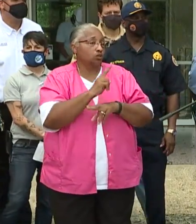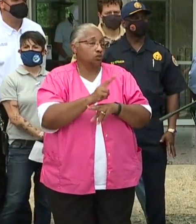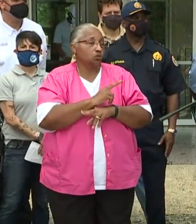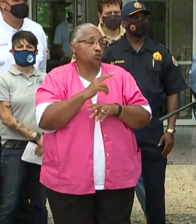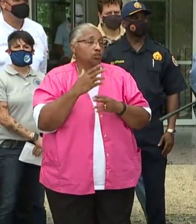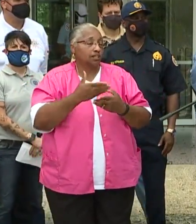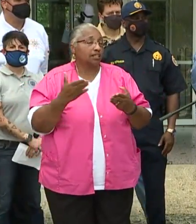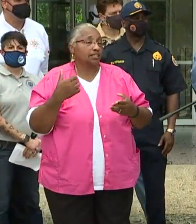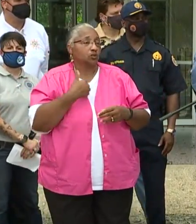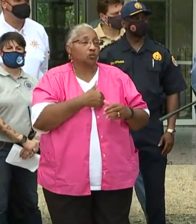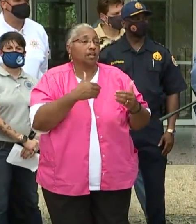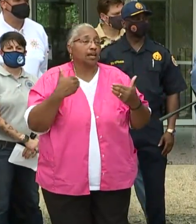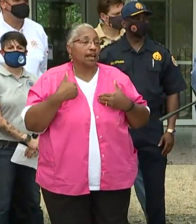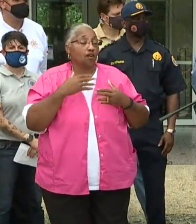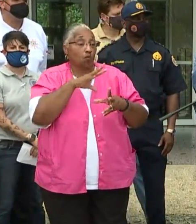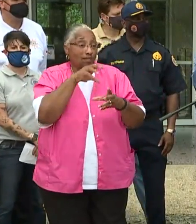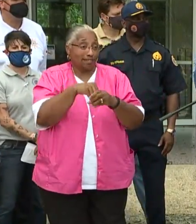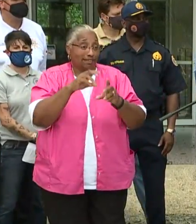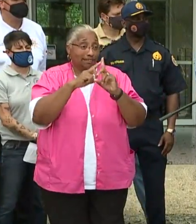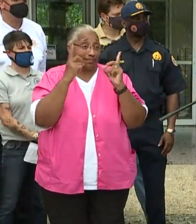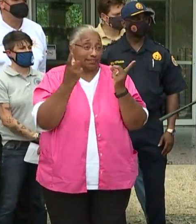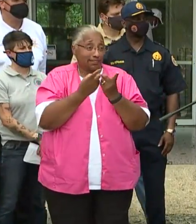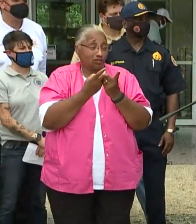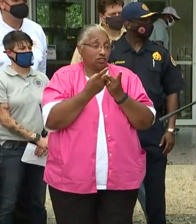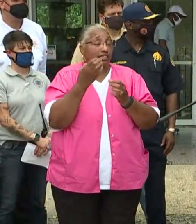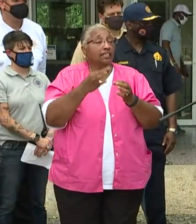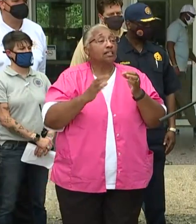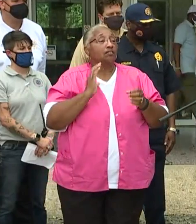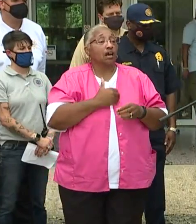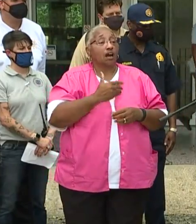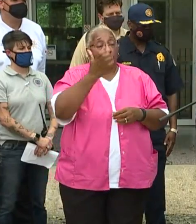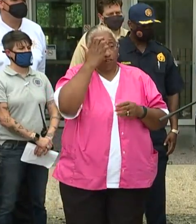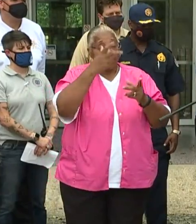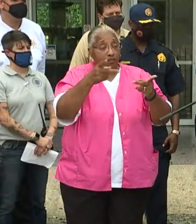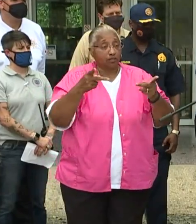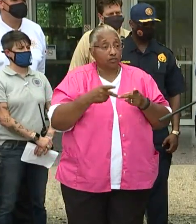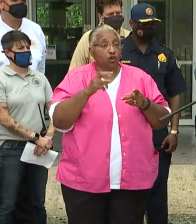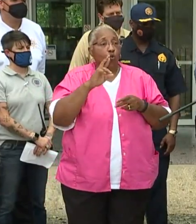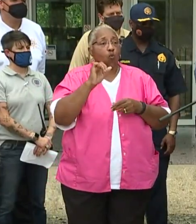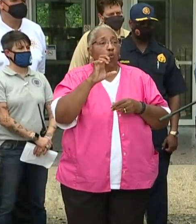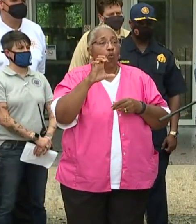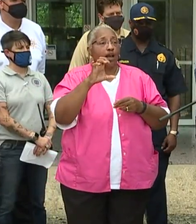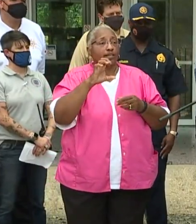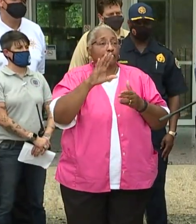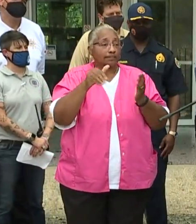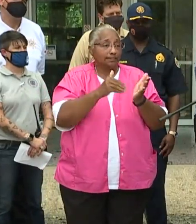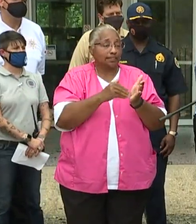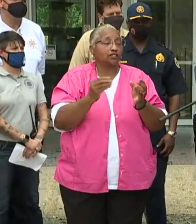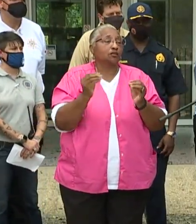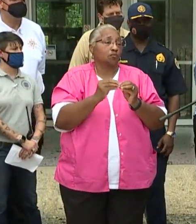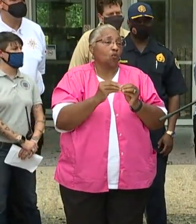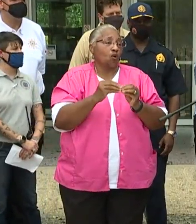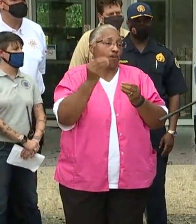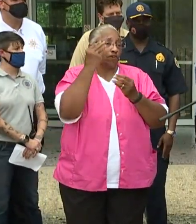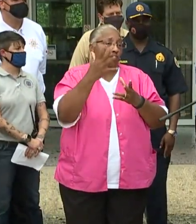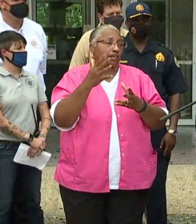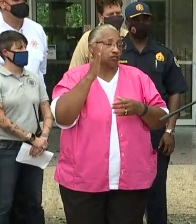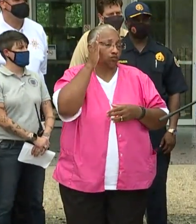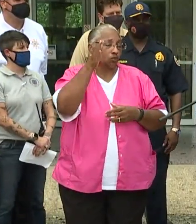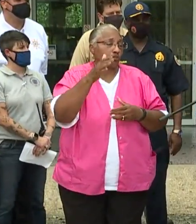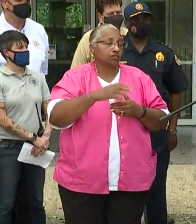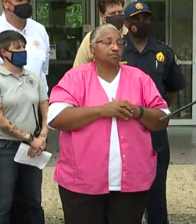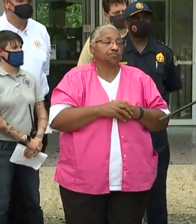currently have in districts through neighborhoods. So whether that is our fire stations, our rec centers, and the like. More to come on that.